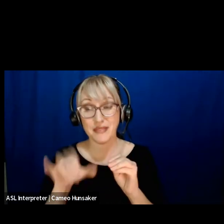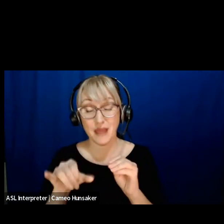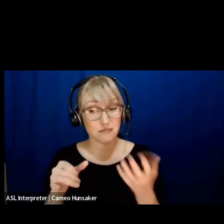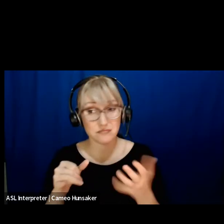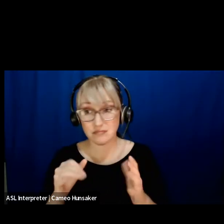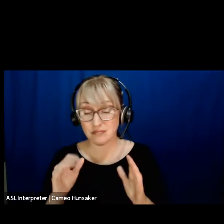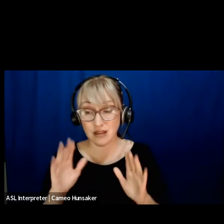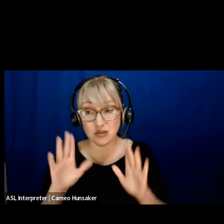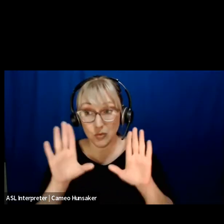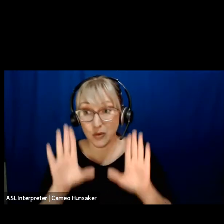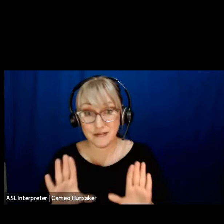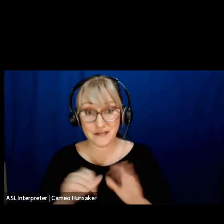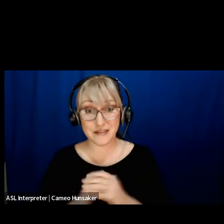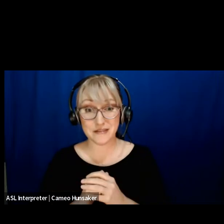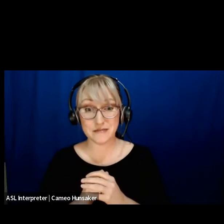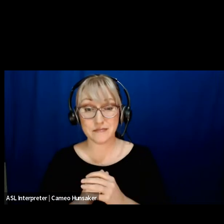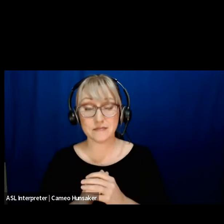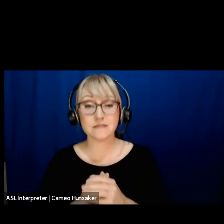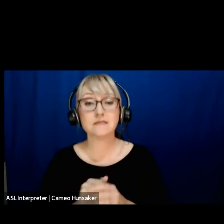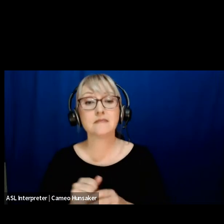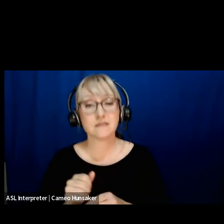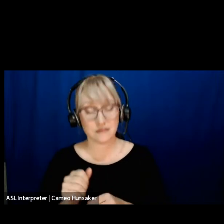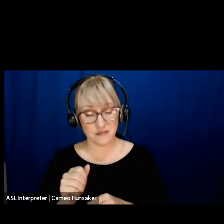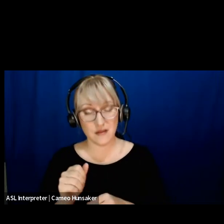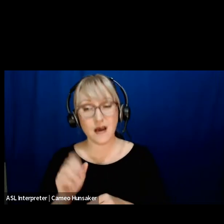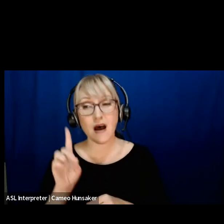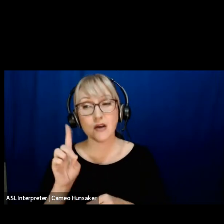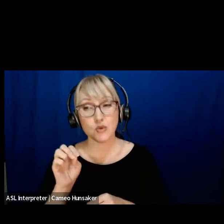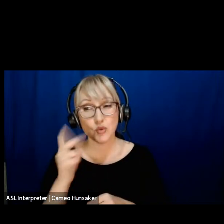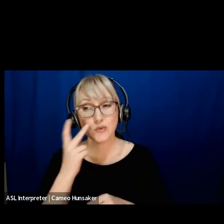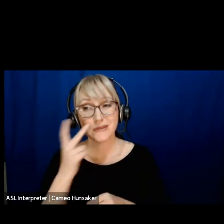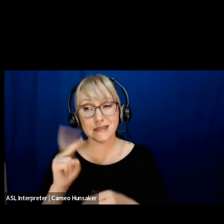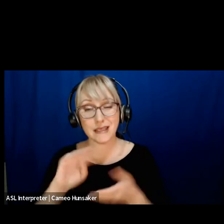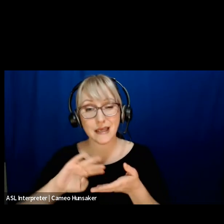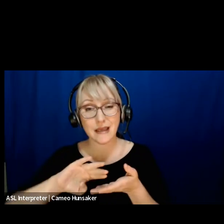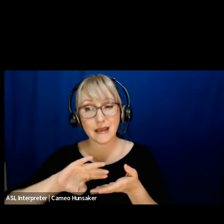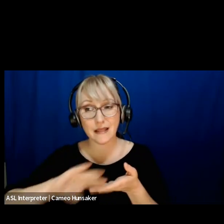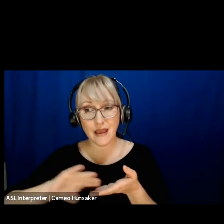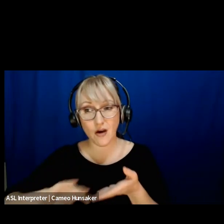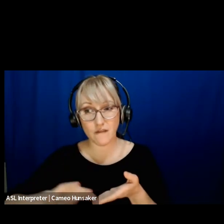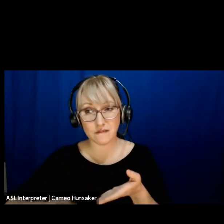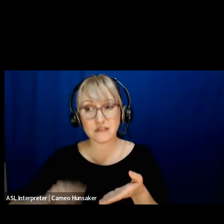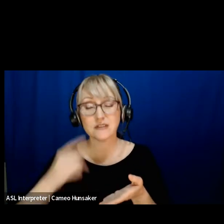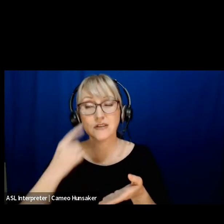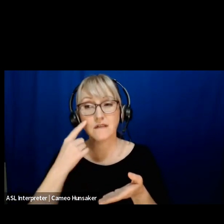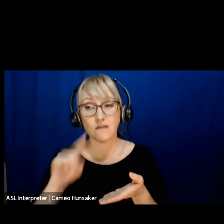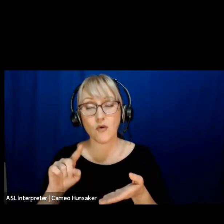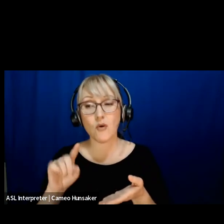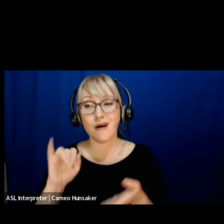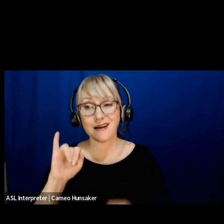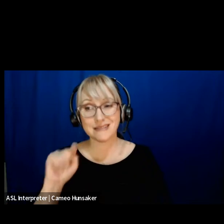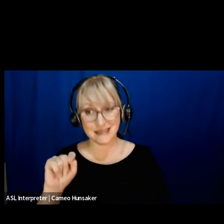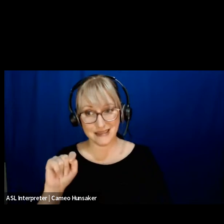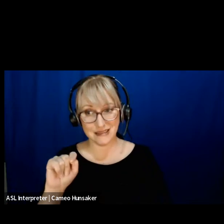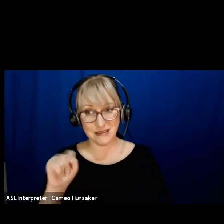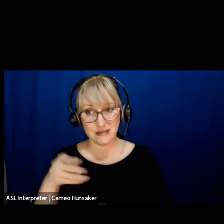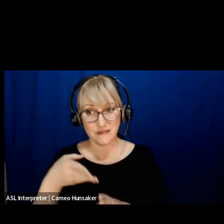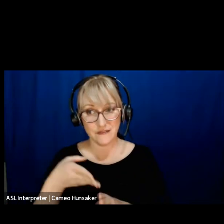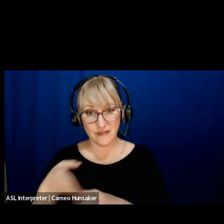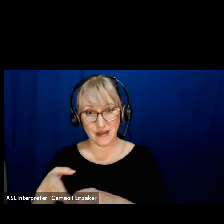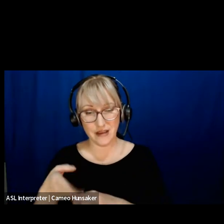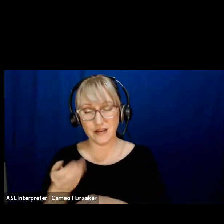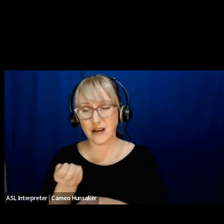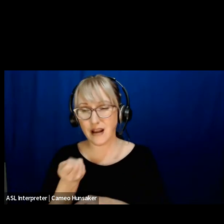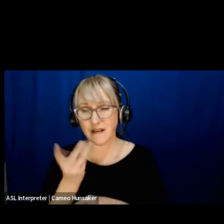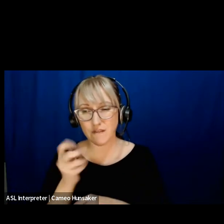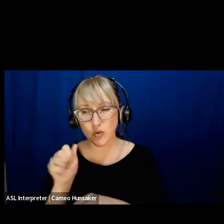I am starting to see some layoffs in IT, and then a few other